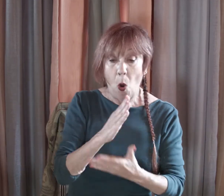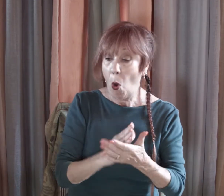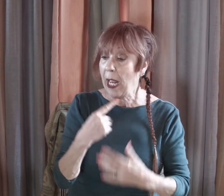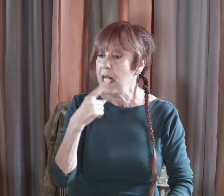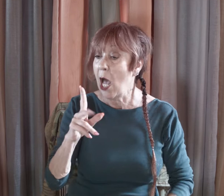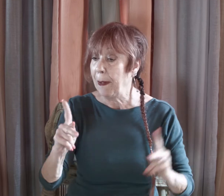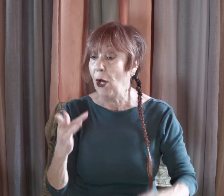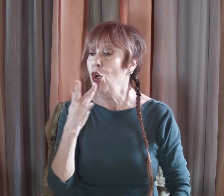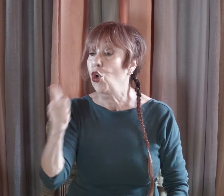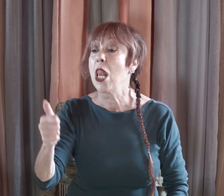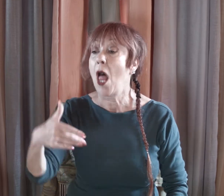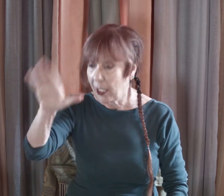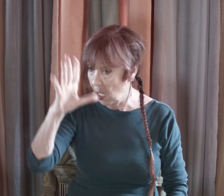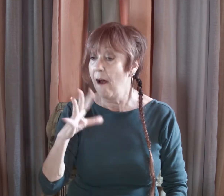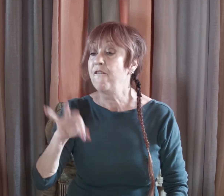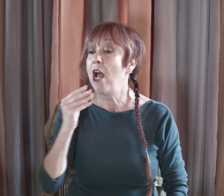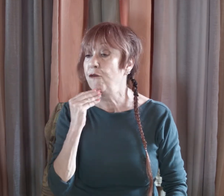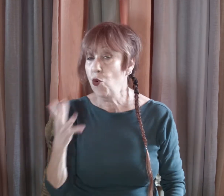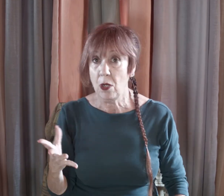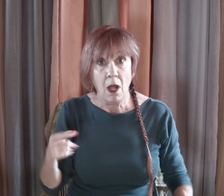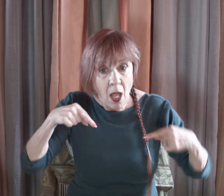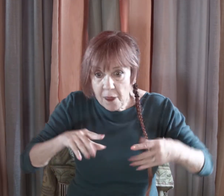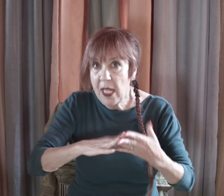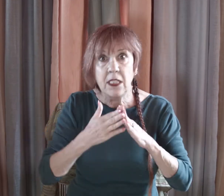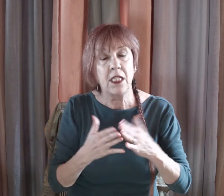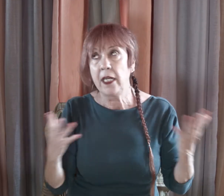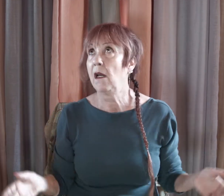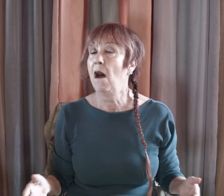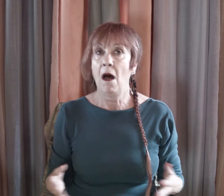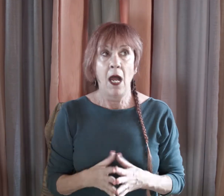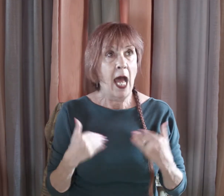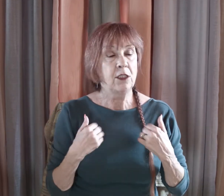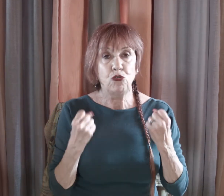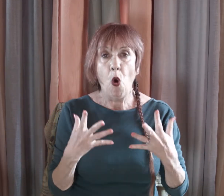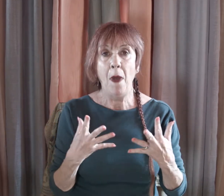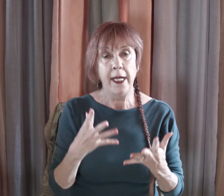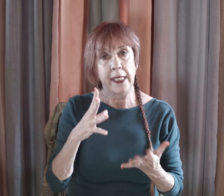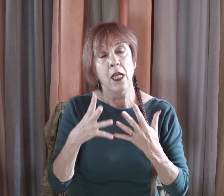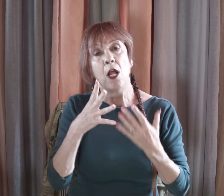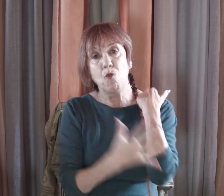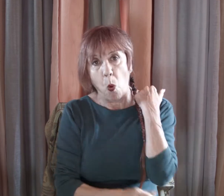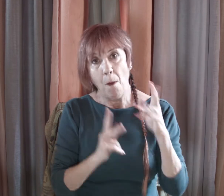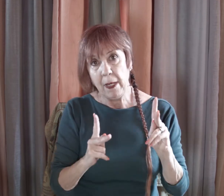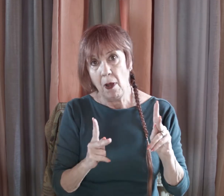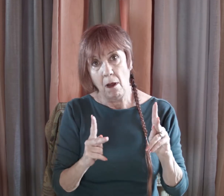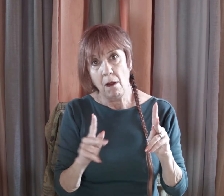it's okay to tell people good luck in finding food in a city that has so many low-income people as Los